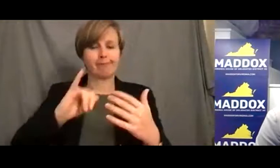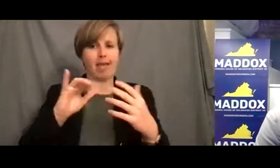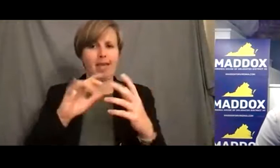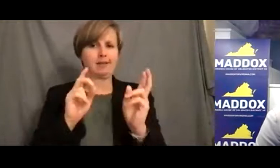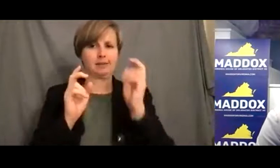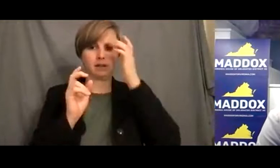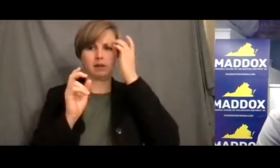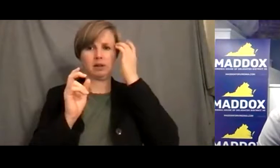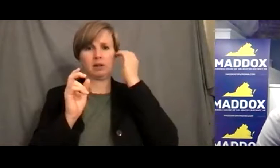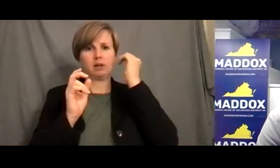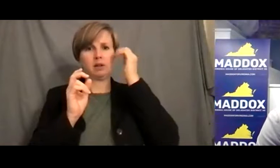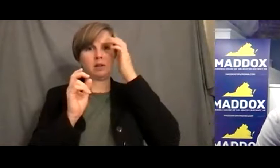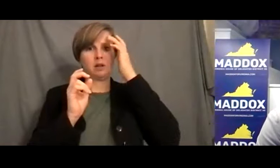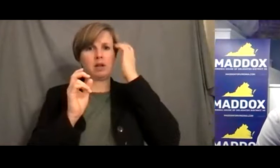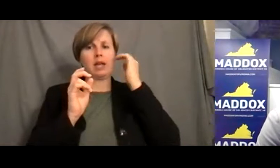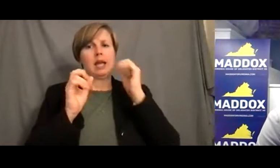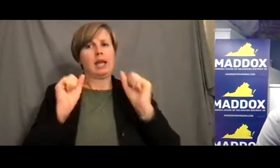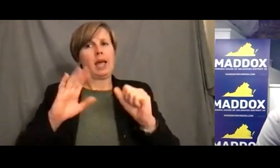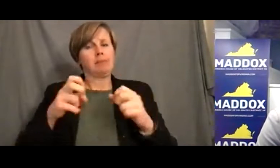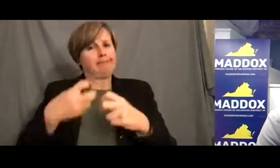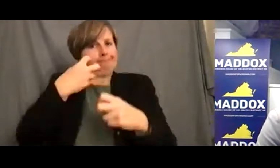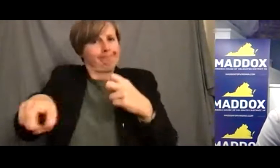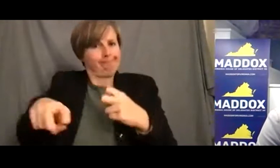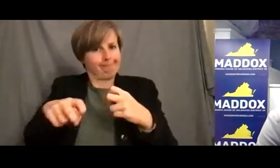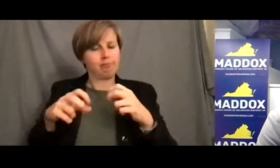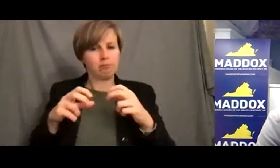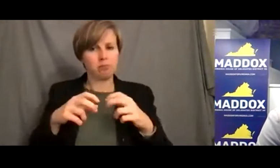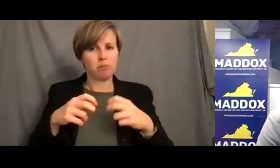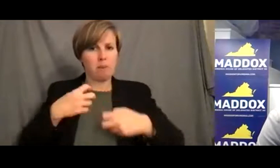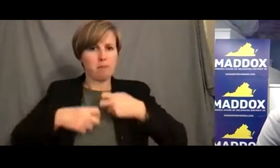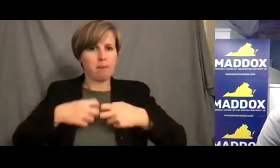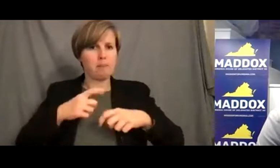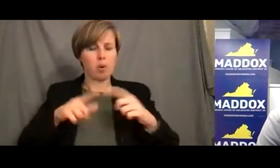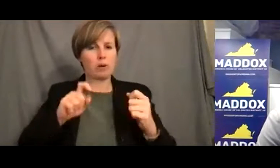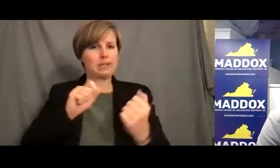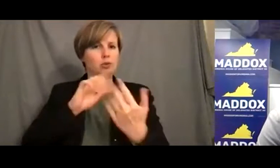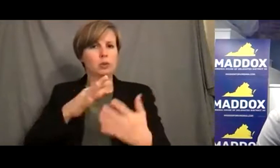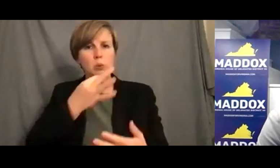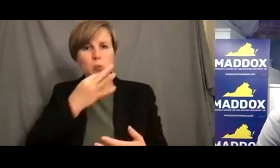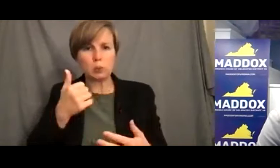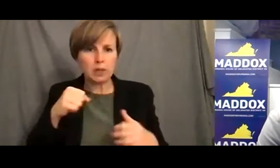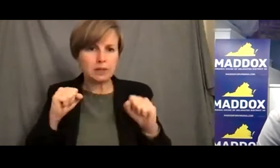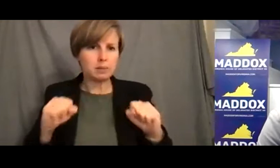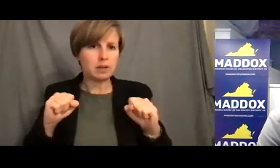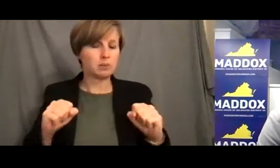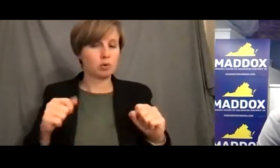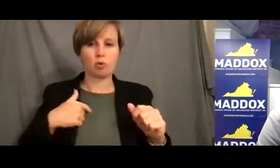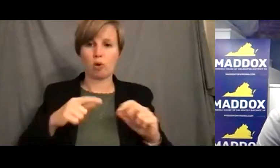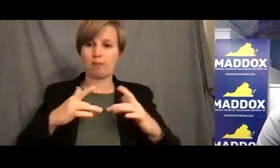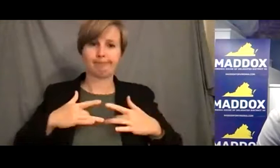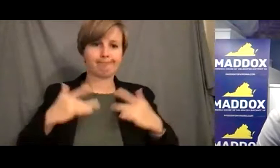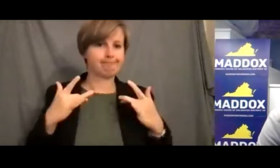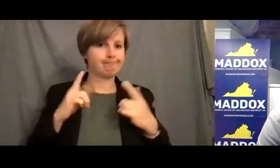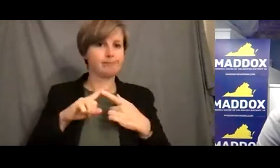particularly cumbersome problem, and that we all have to address as soon as possible. So I'm eager to take that to